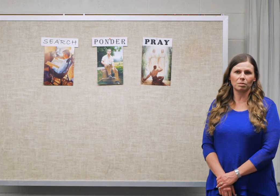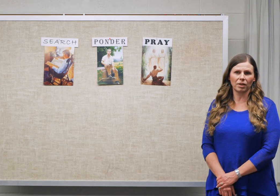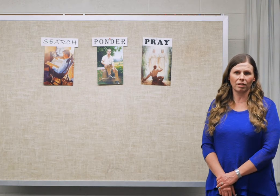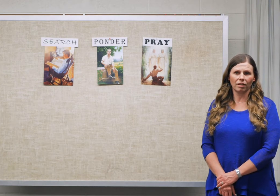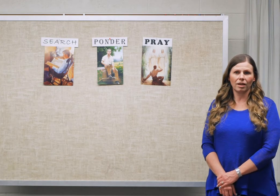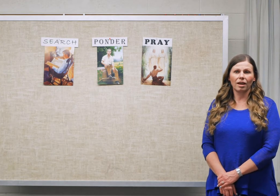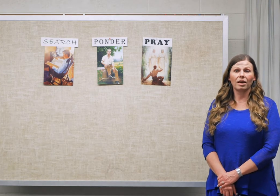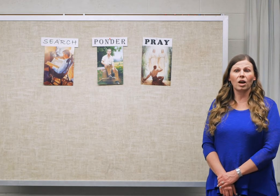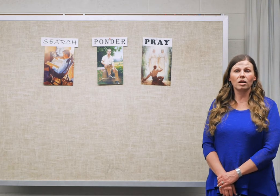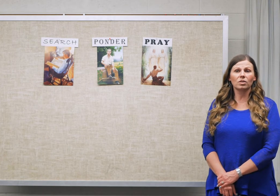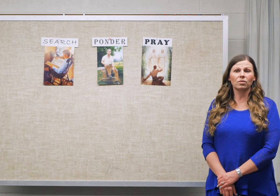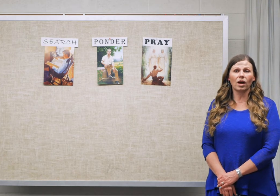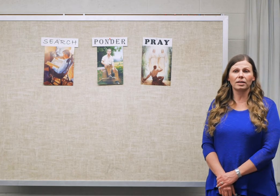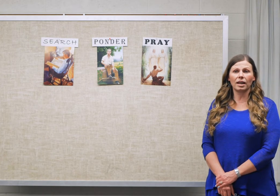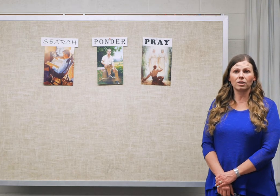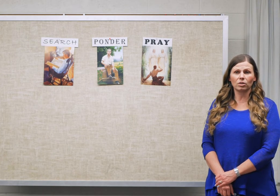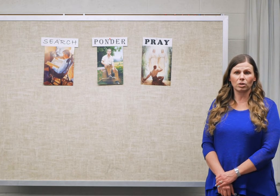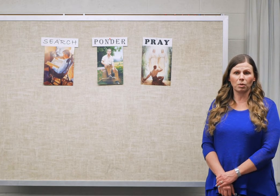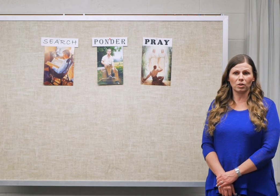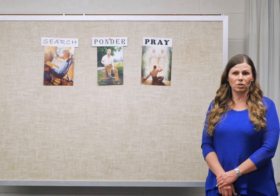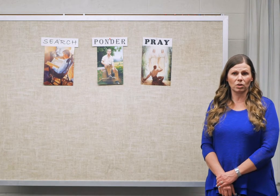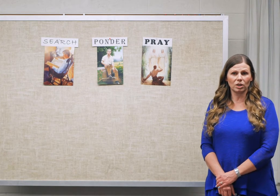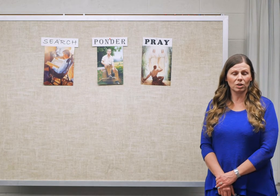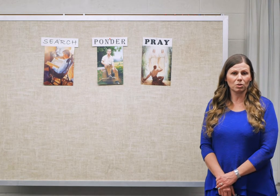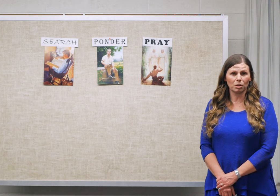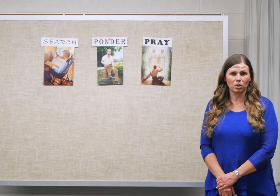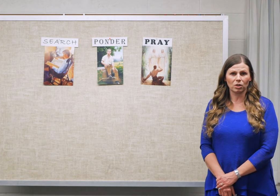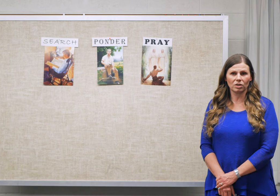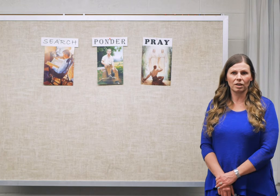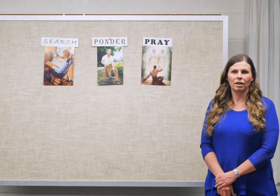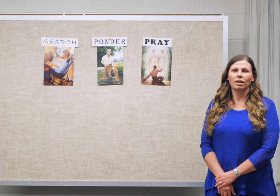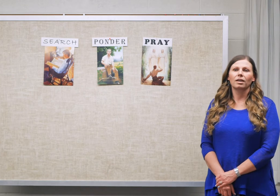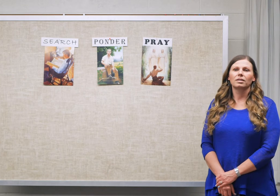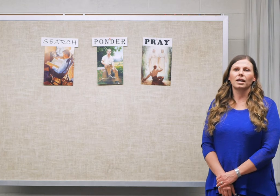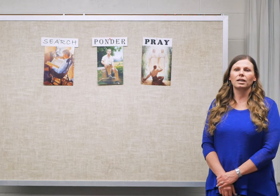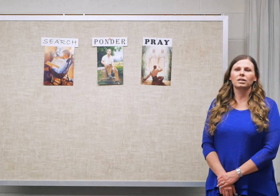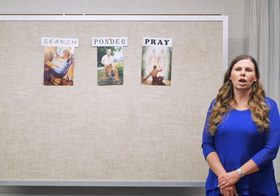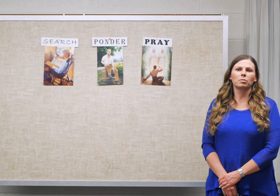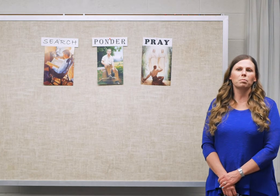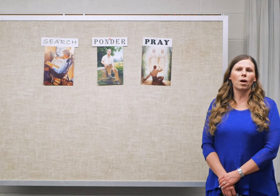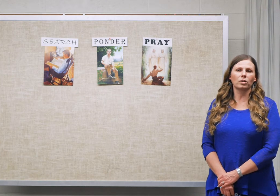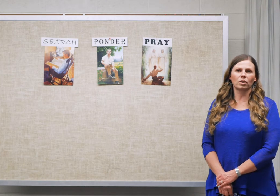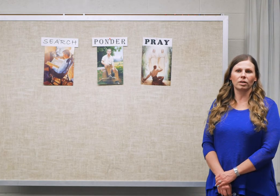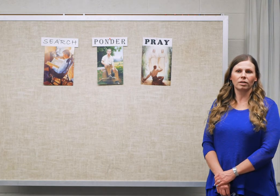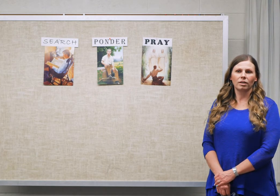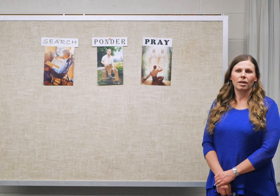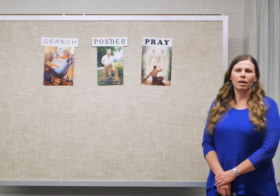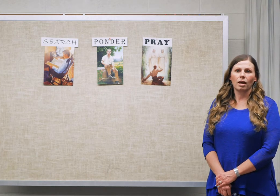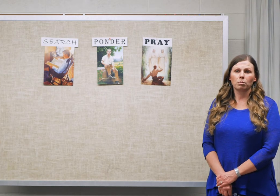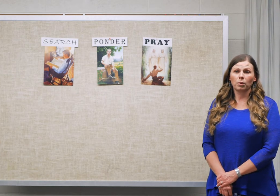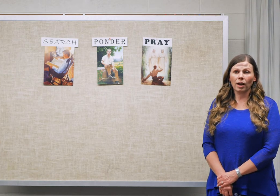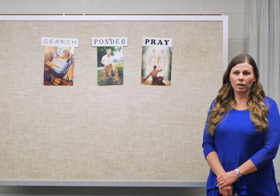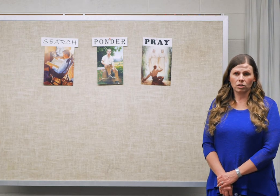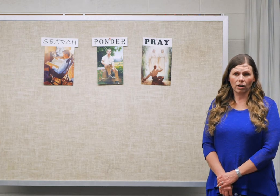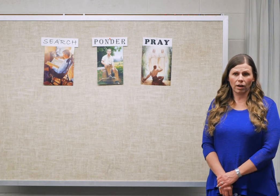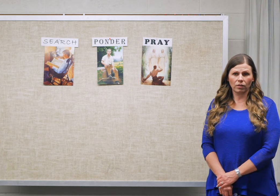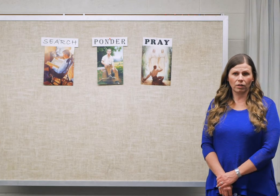Smith, and also find answers by searching the scriptures, taking time to ponder, and praying to our Heavenly